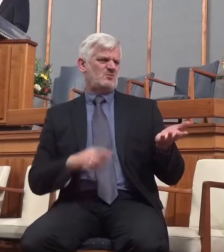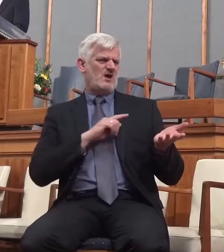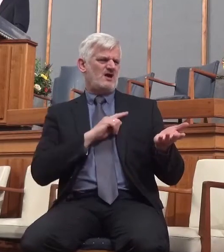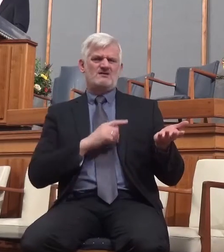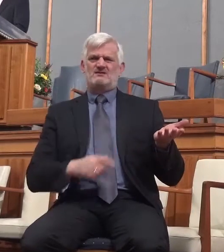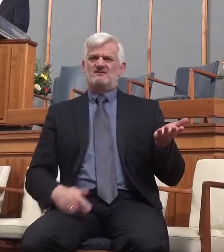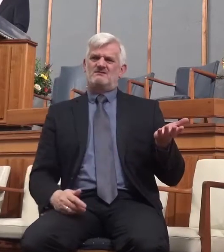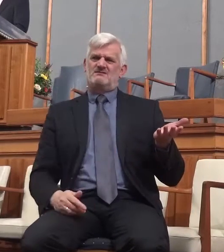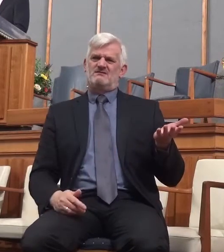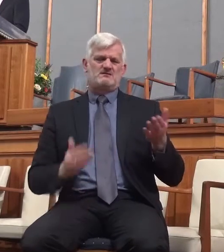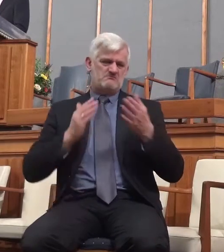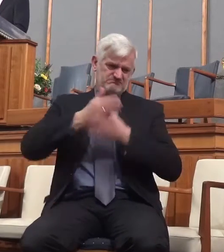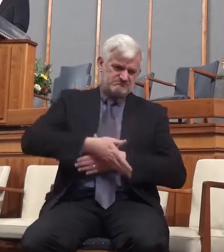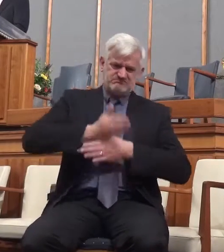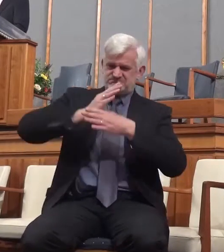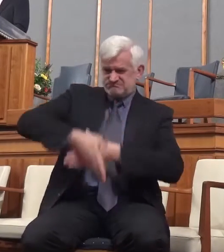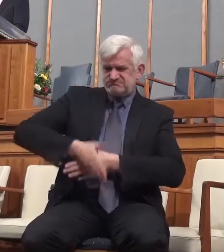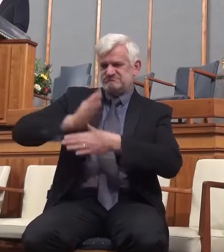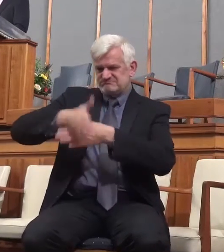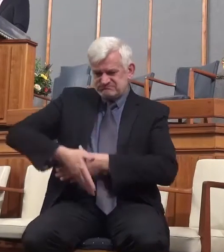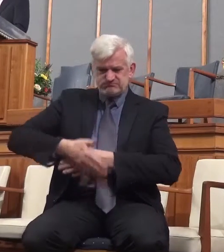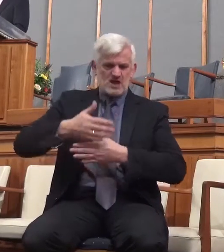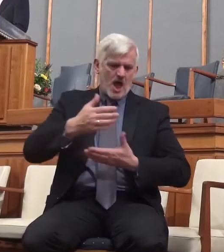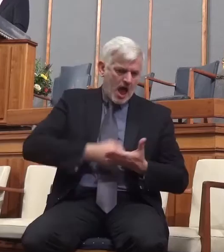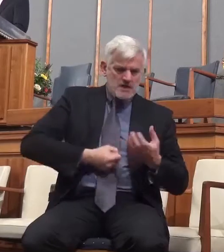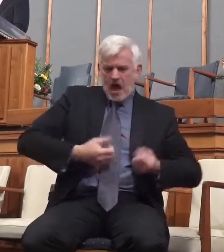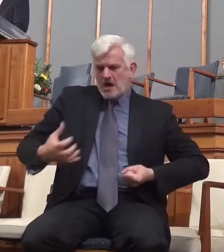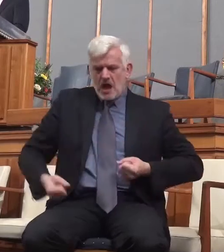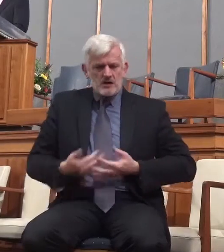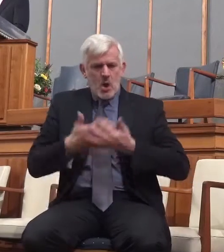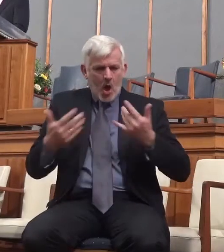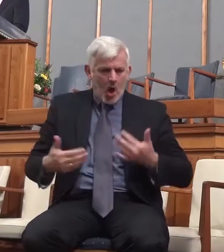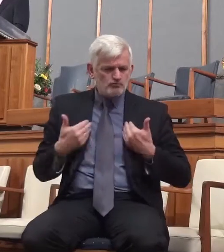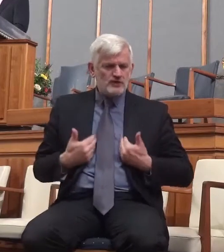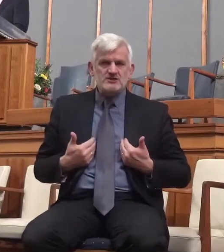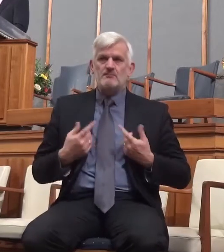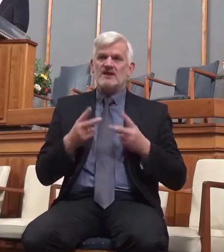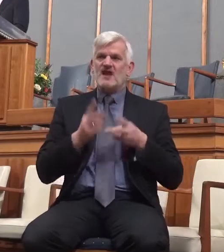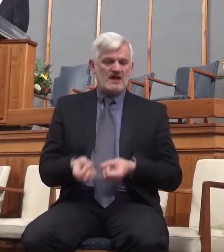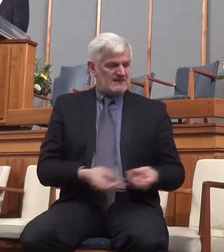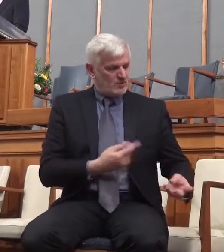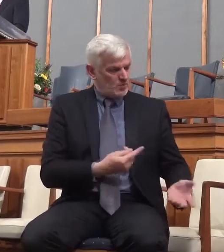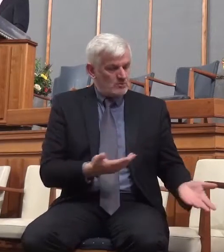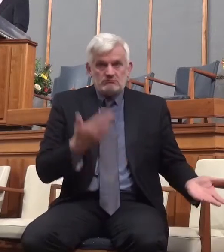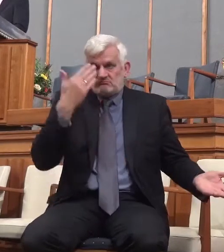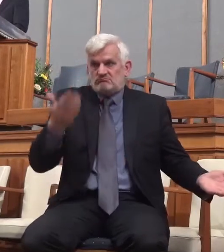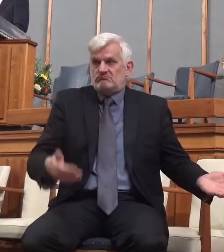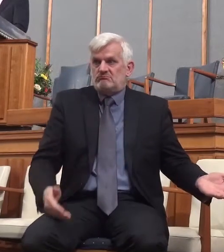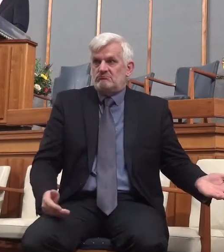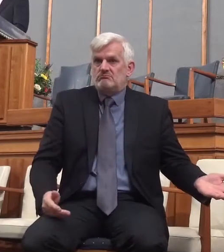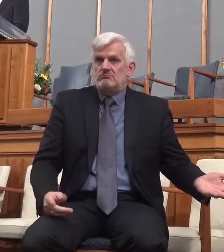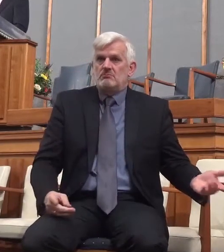He heapeth up riches, and knoweth not who shall gather them. And now, Lord, what wait I